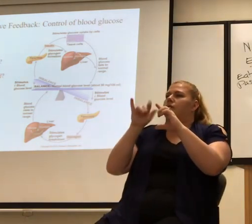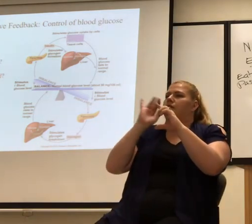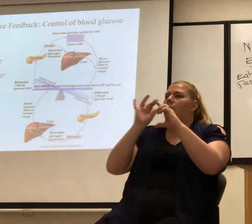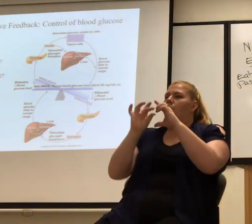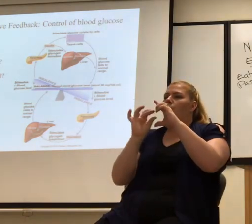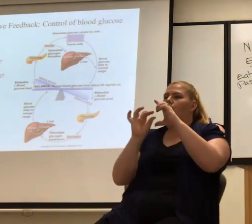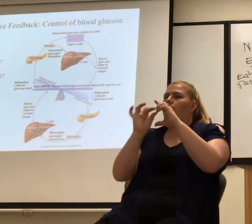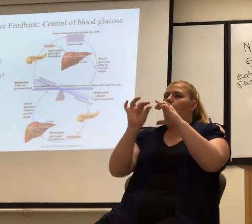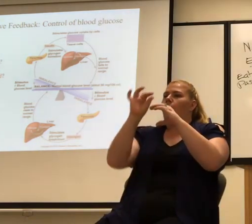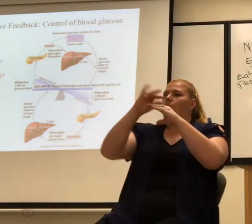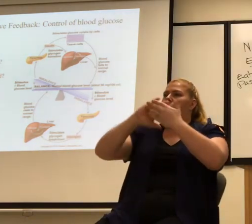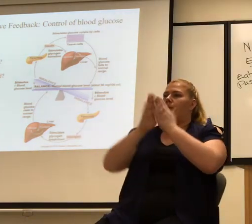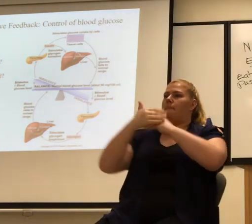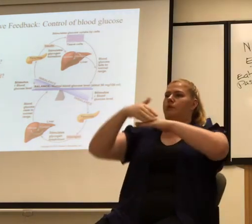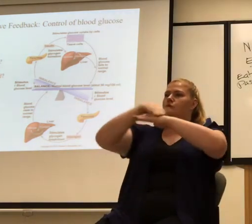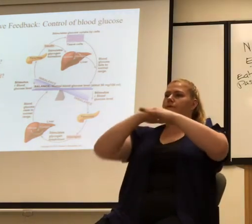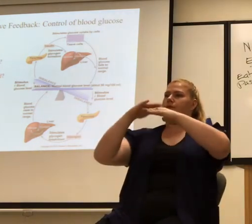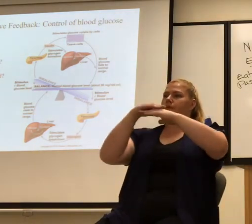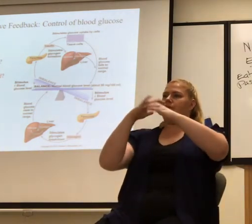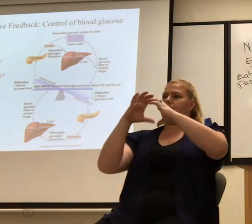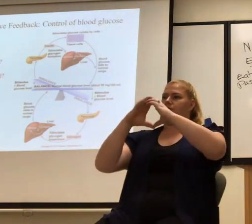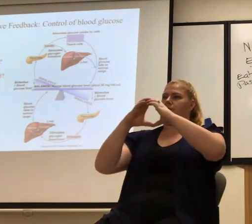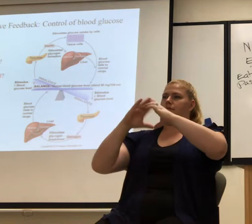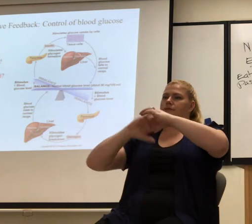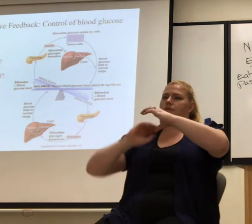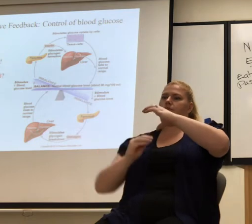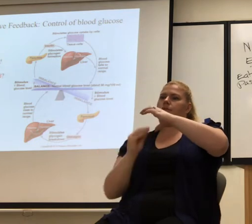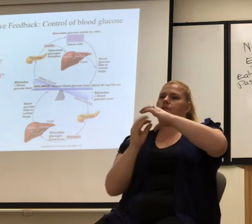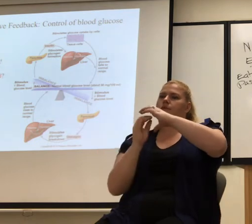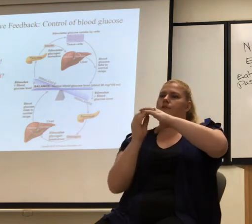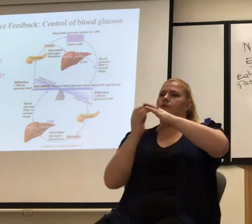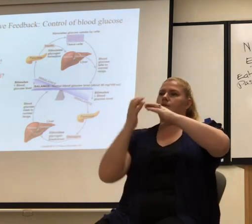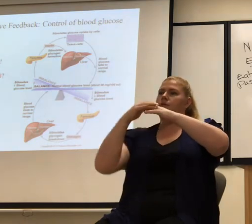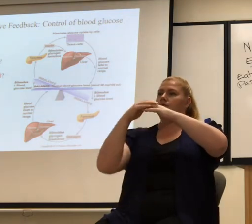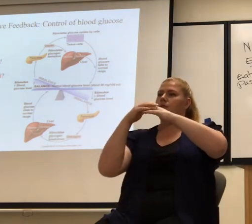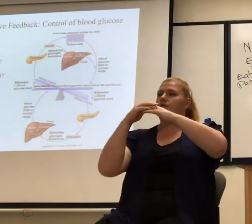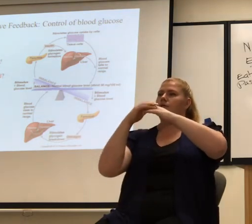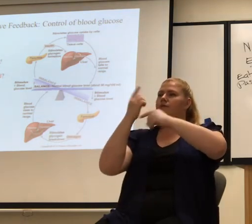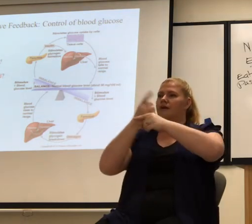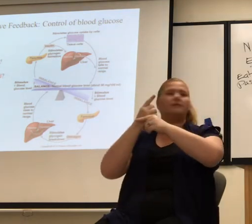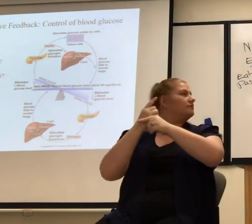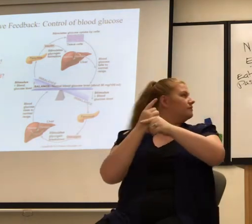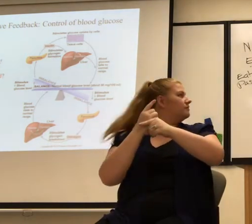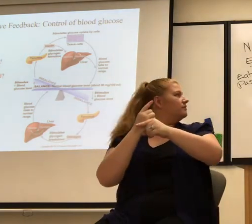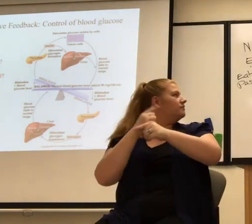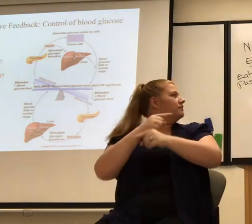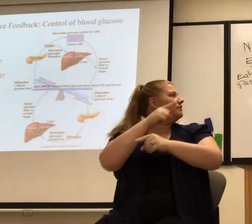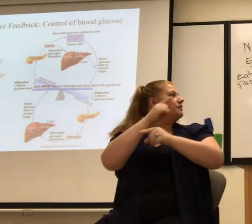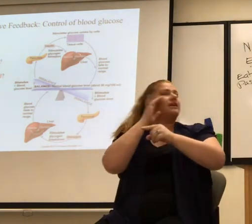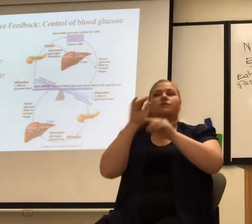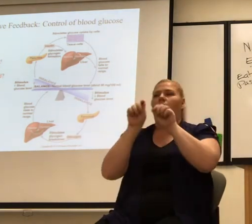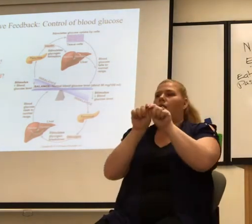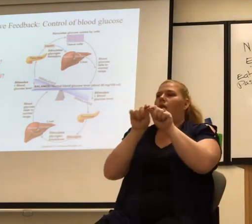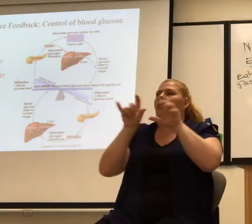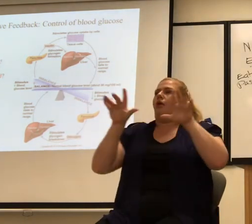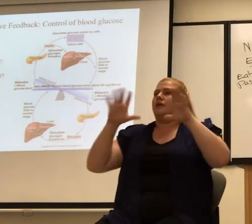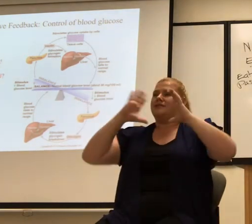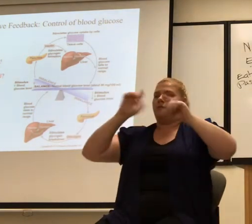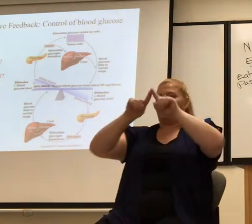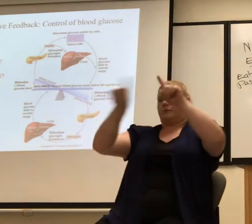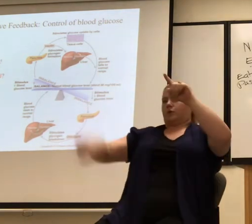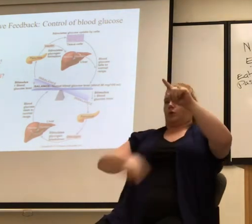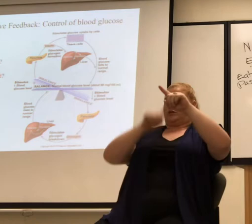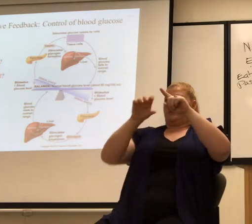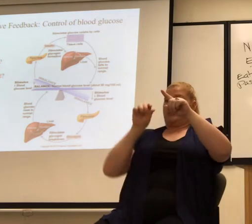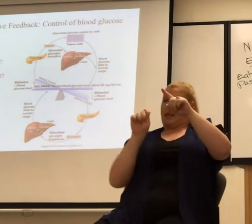they translocate to the surface. So imagine these, they kind of all go to the surface, okay? And